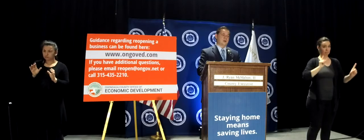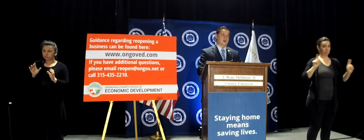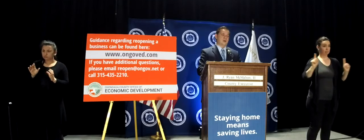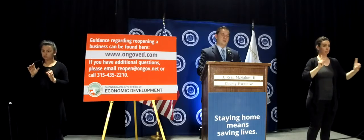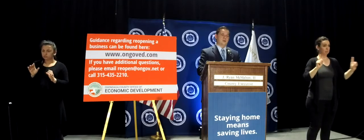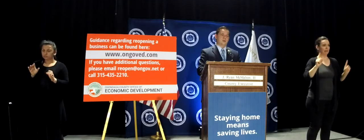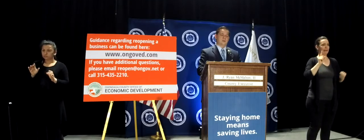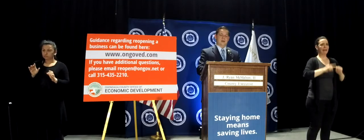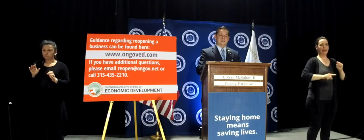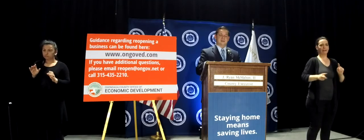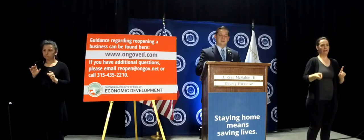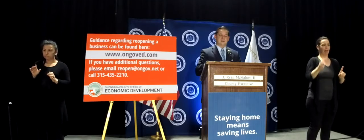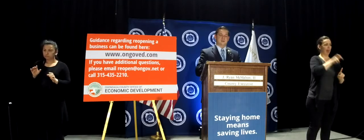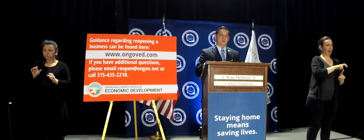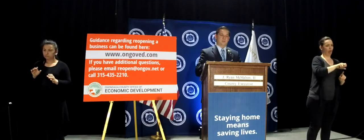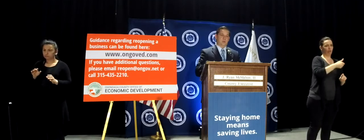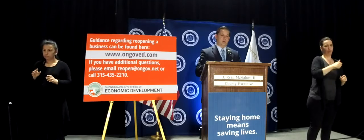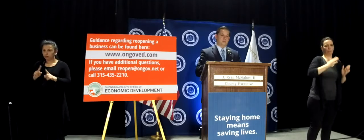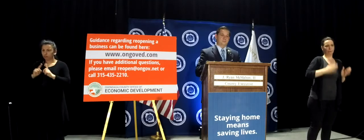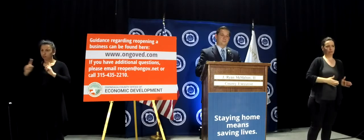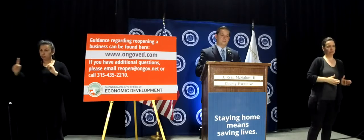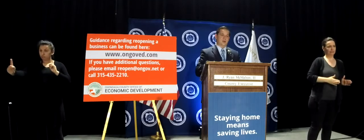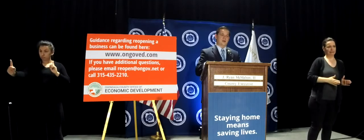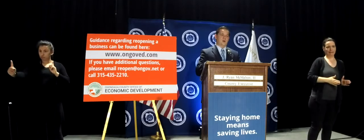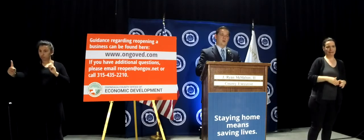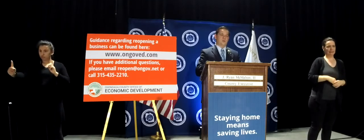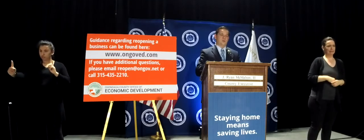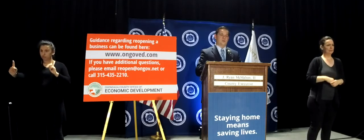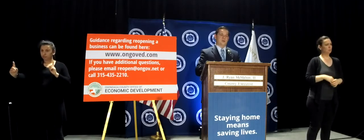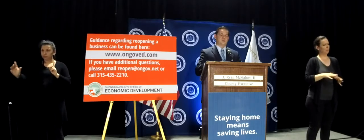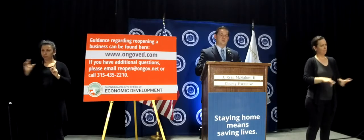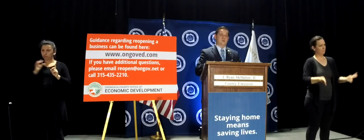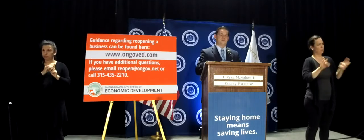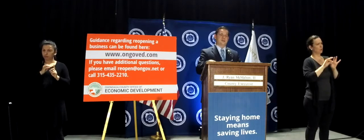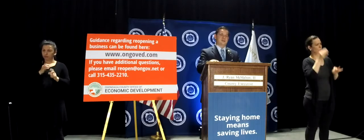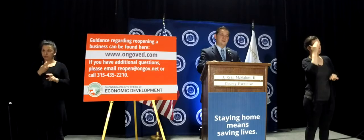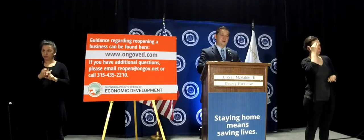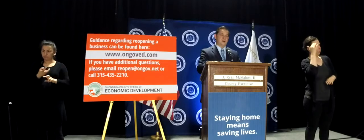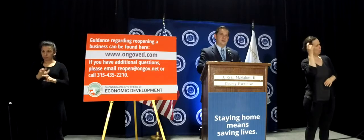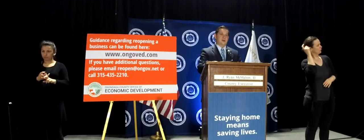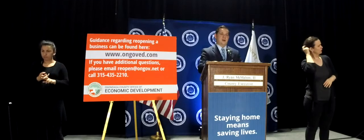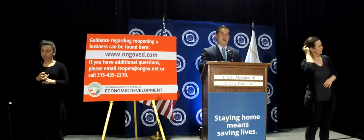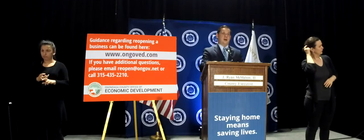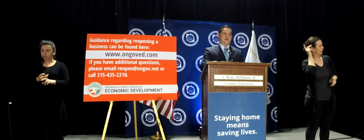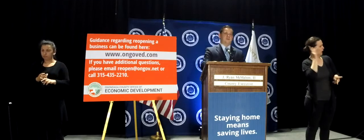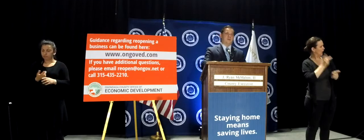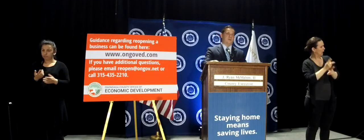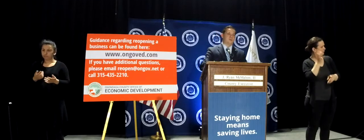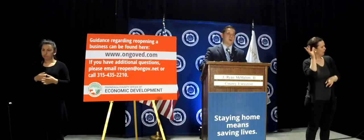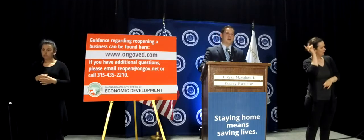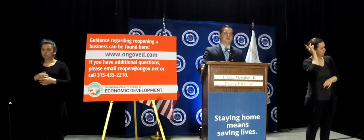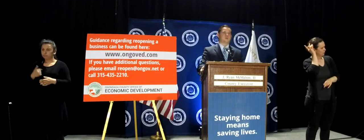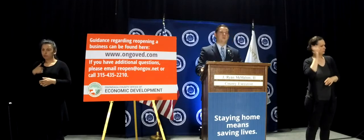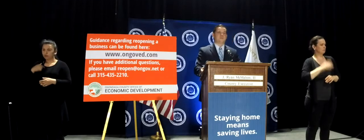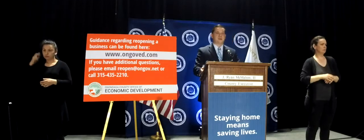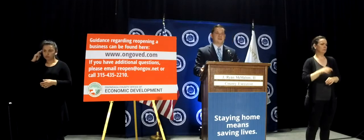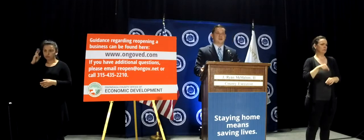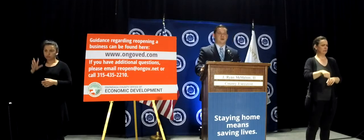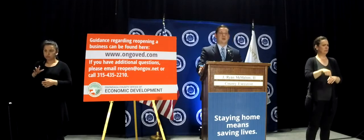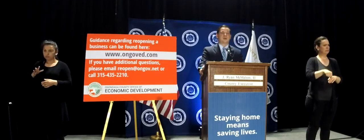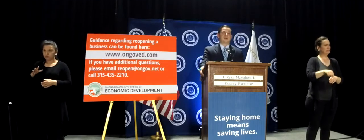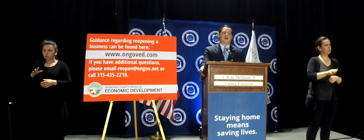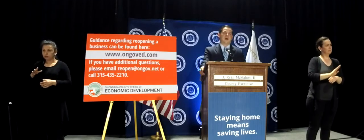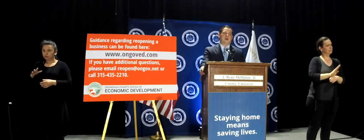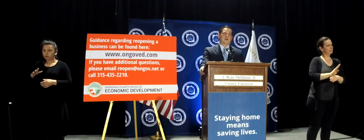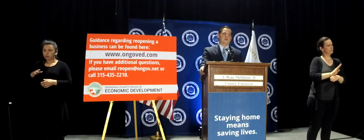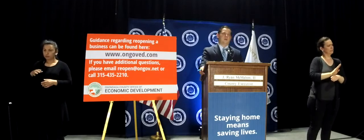So that's going to need to be important. I know things will be busier. Farmers markets will be